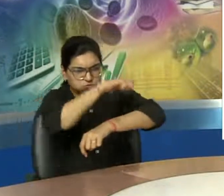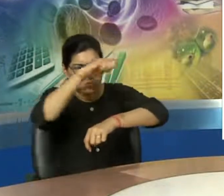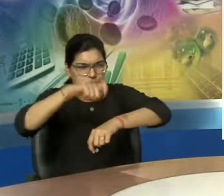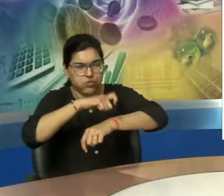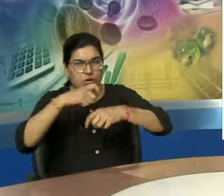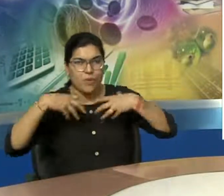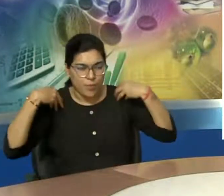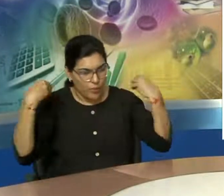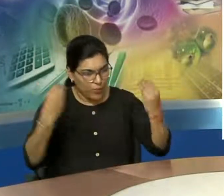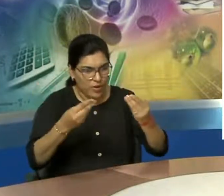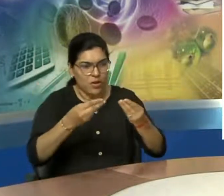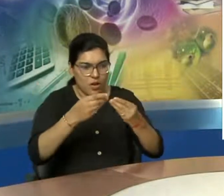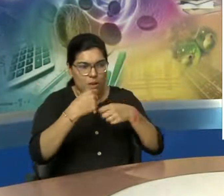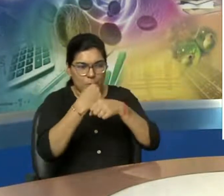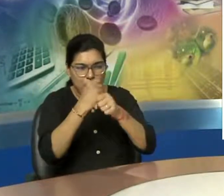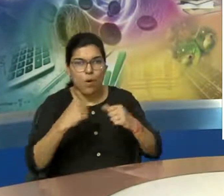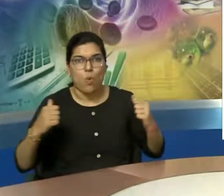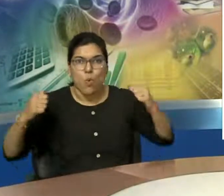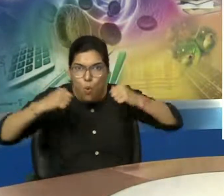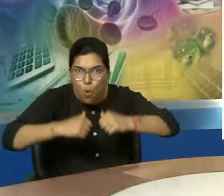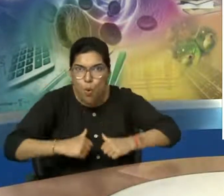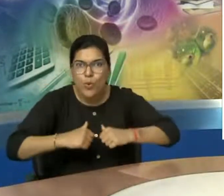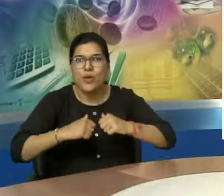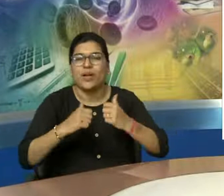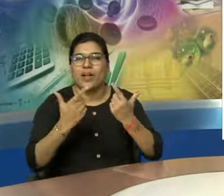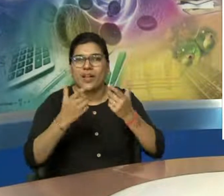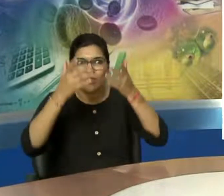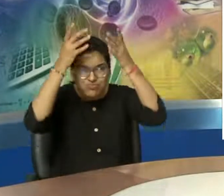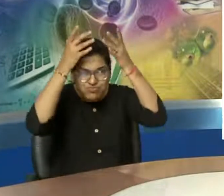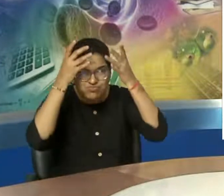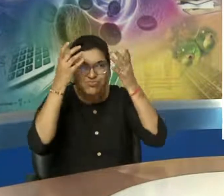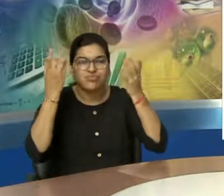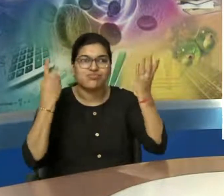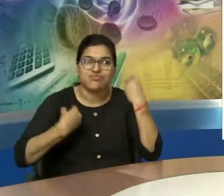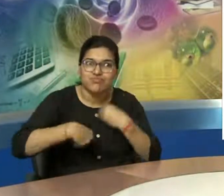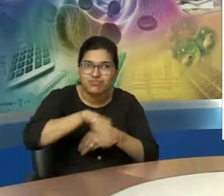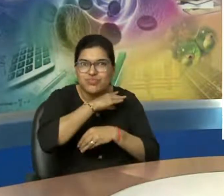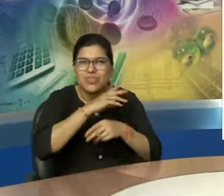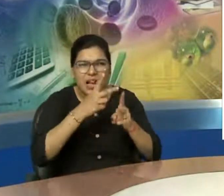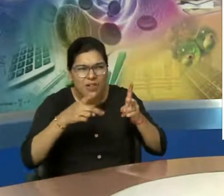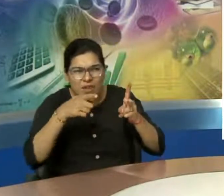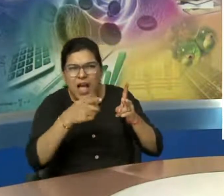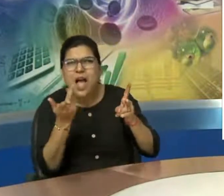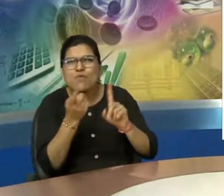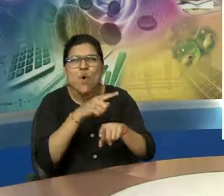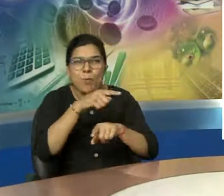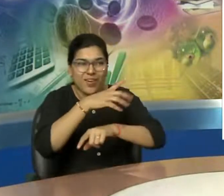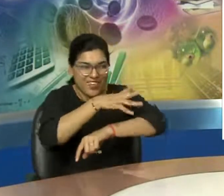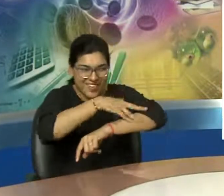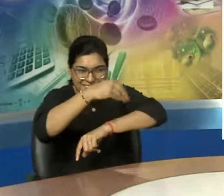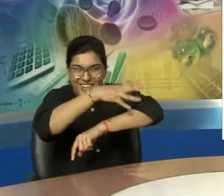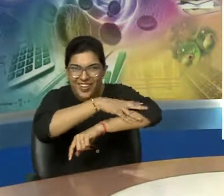outer skin has more hairs, so they have a furry body. And you must have seen some